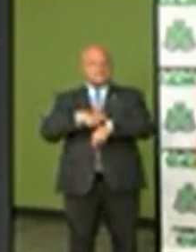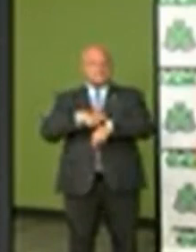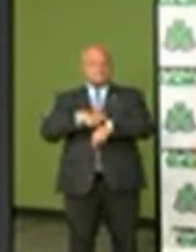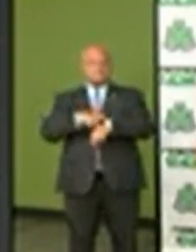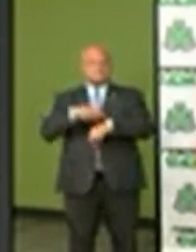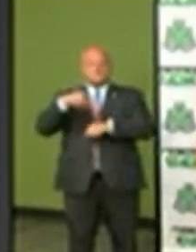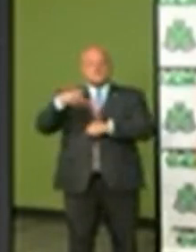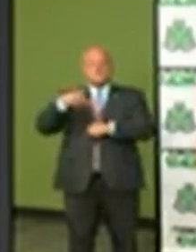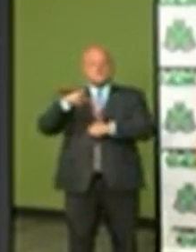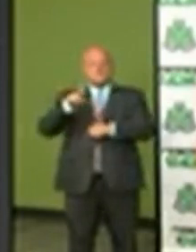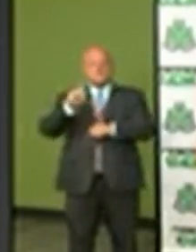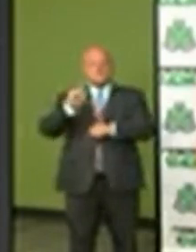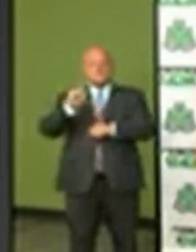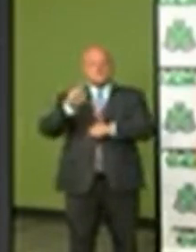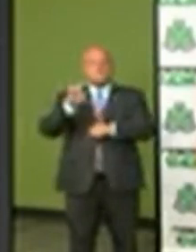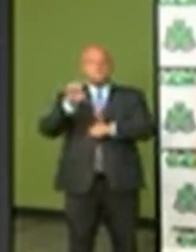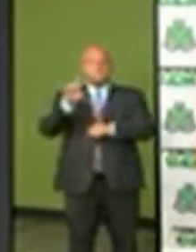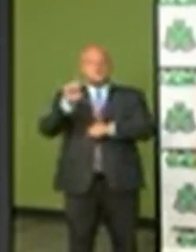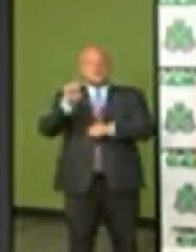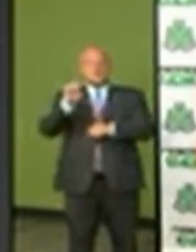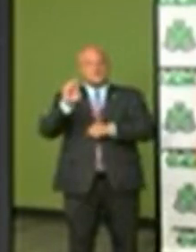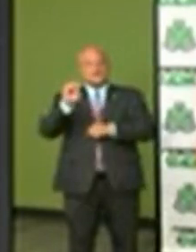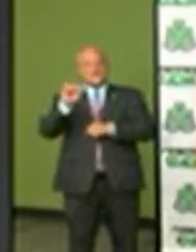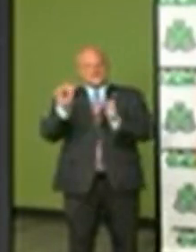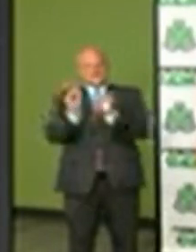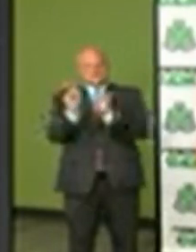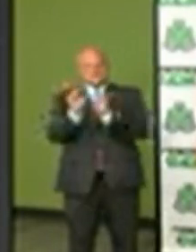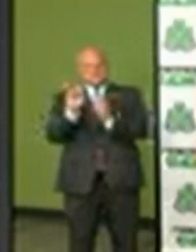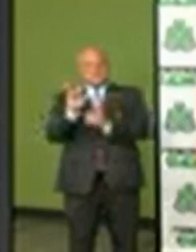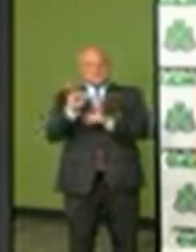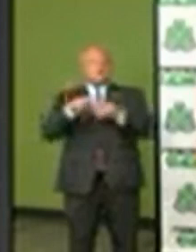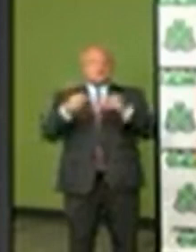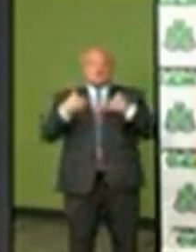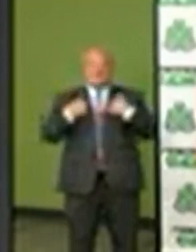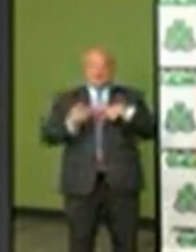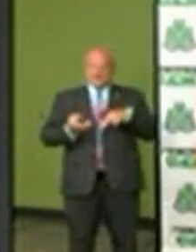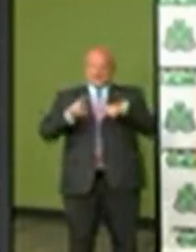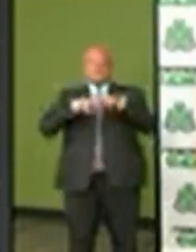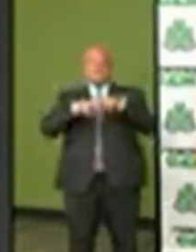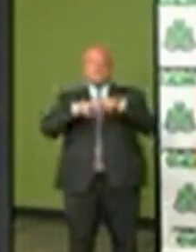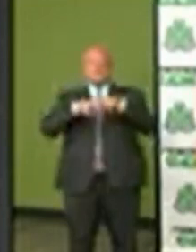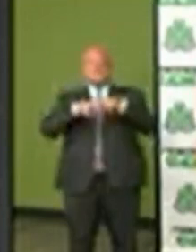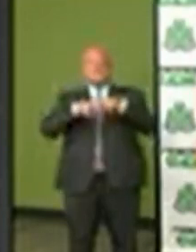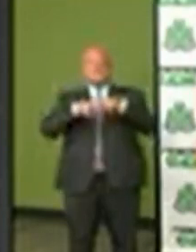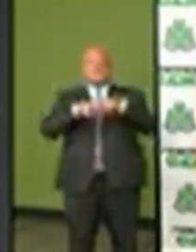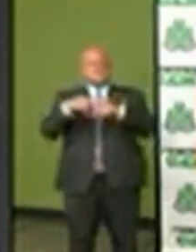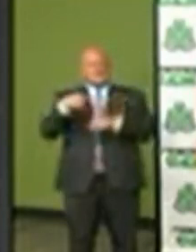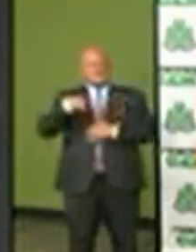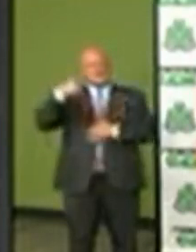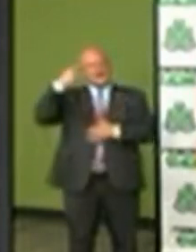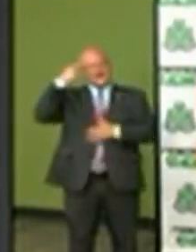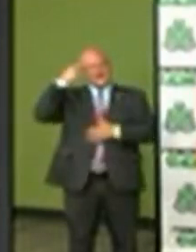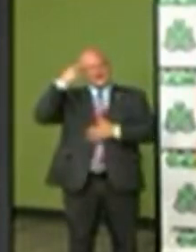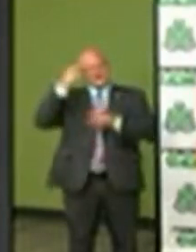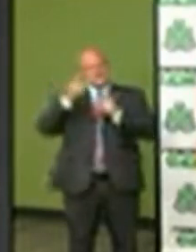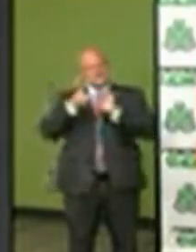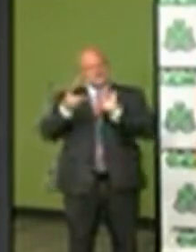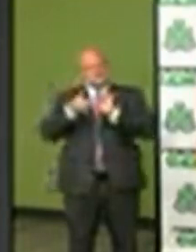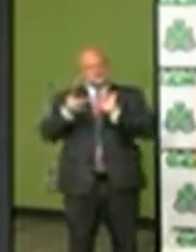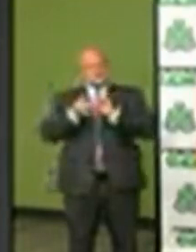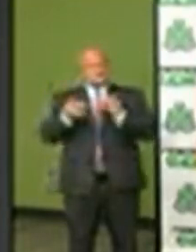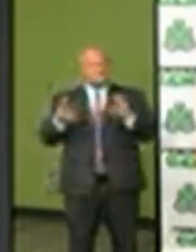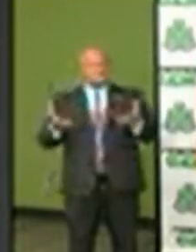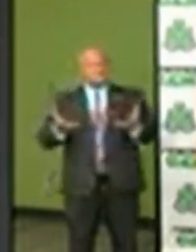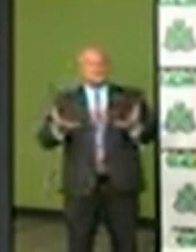over to Prairie County, which is, a smaller county, but they've had an increase. And I think the message here is